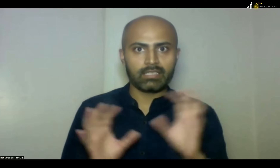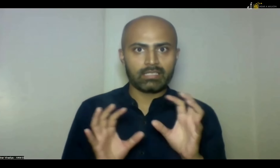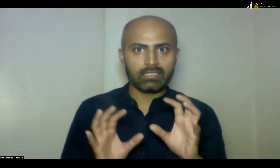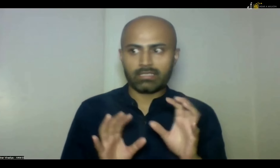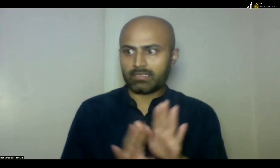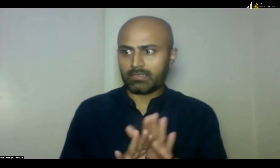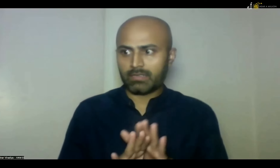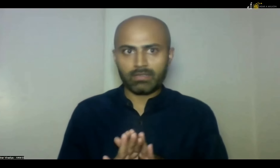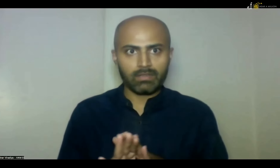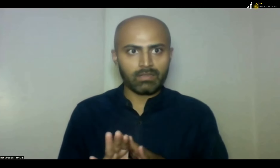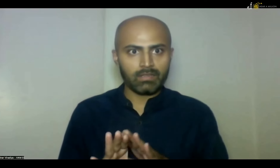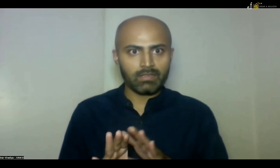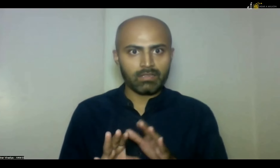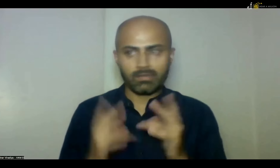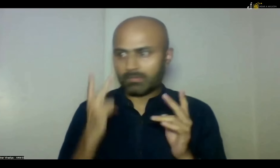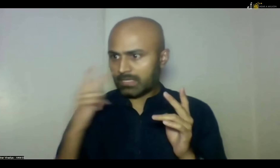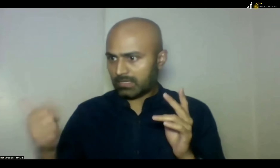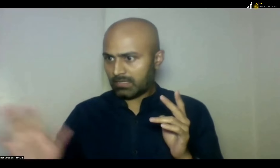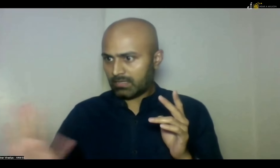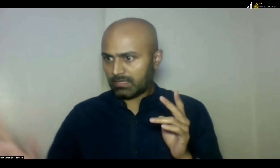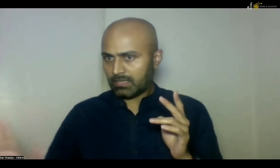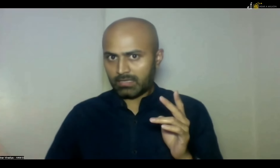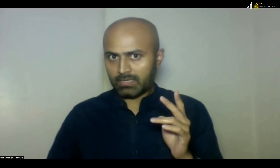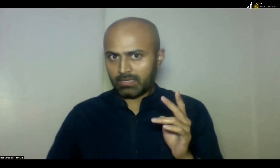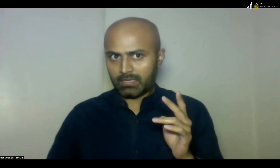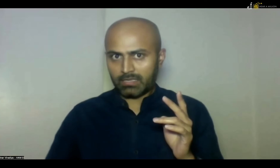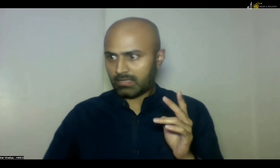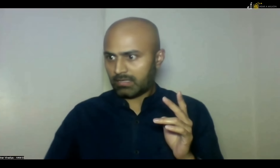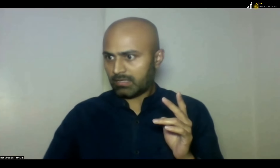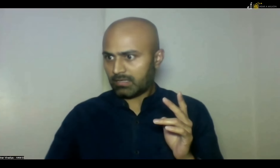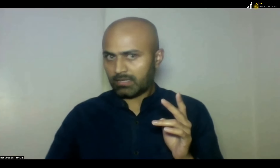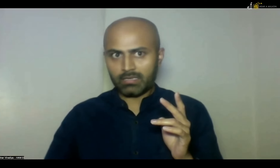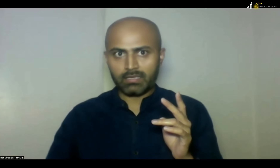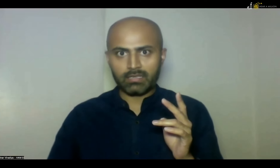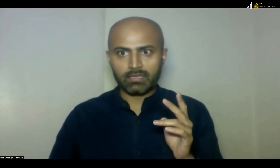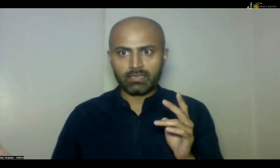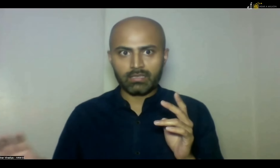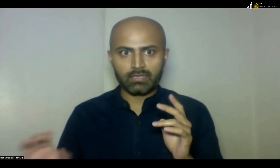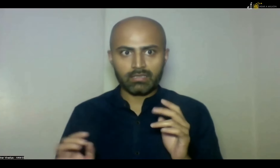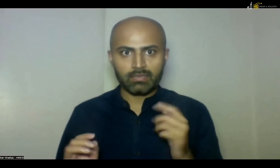seen perfectly by everyone, or is it the hazy one?